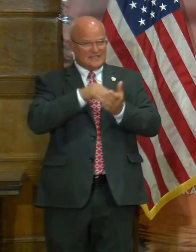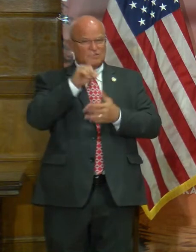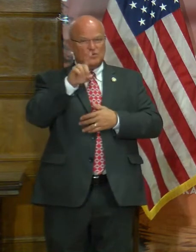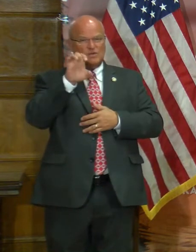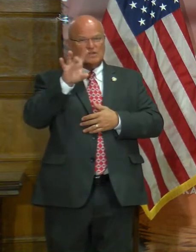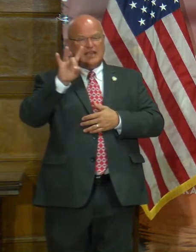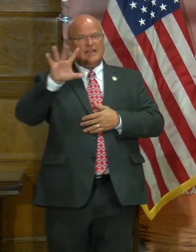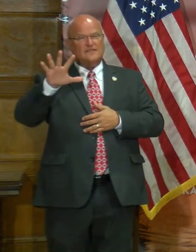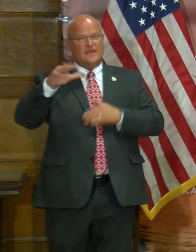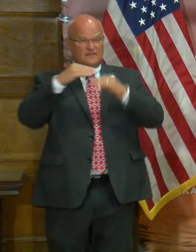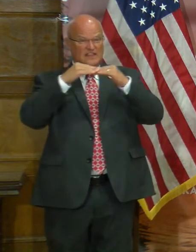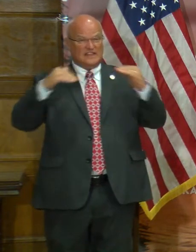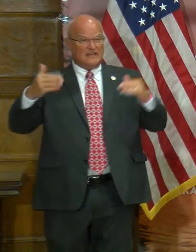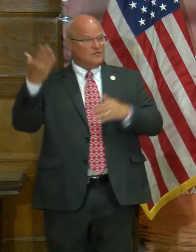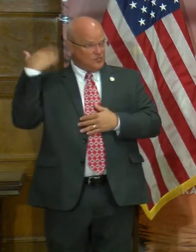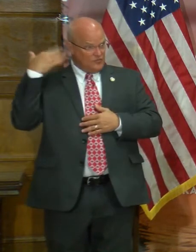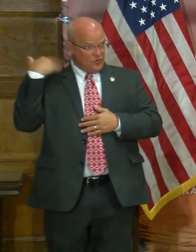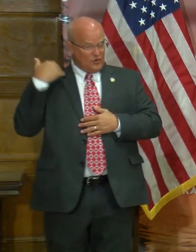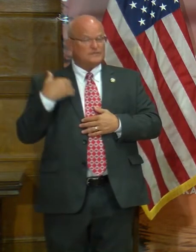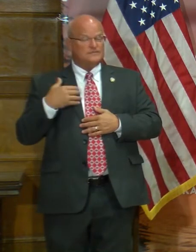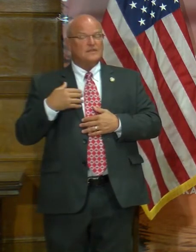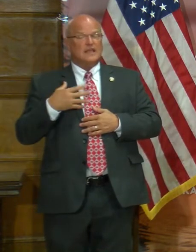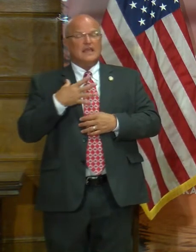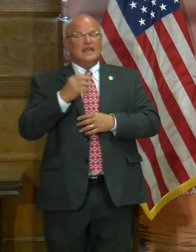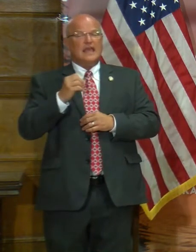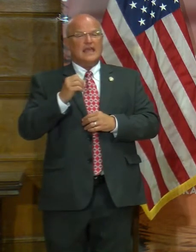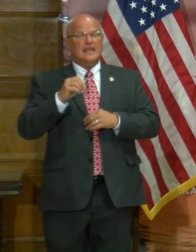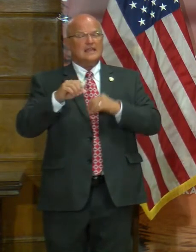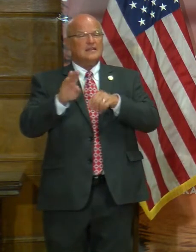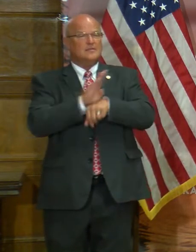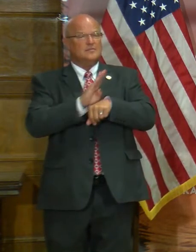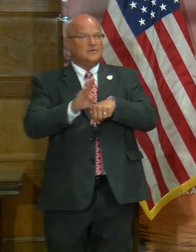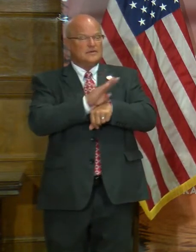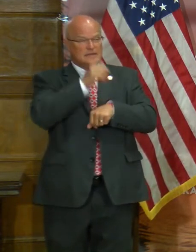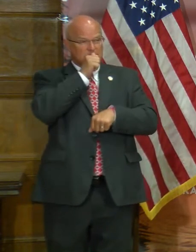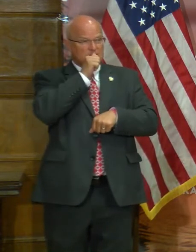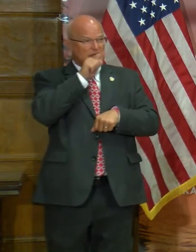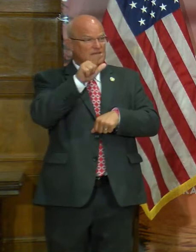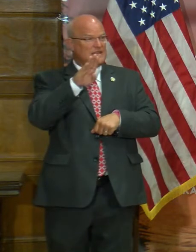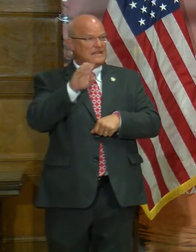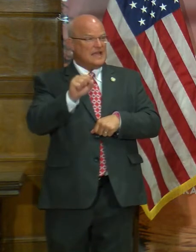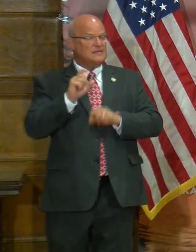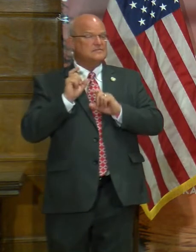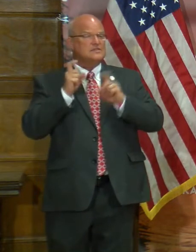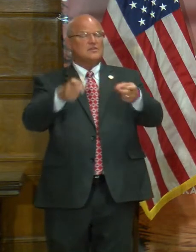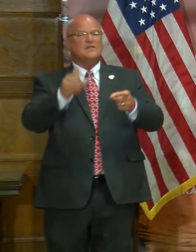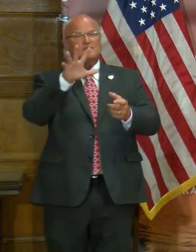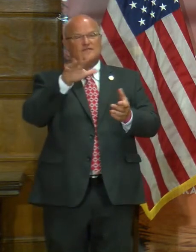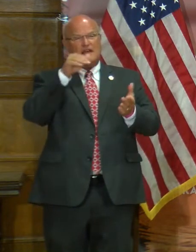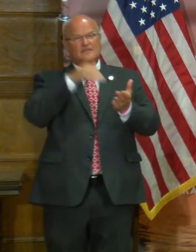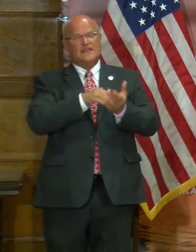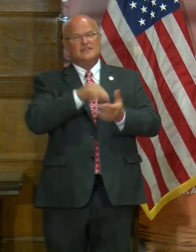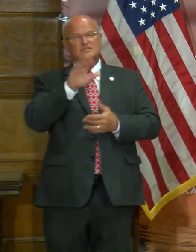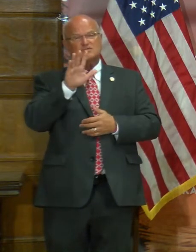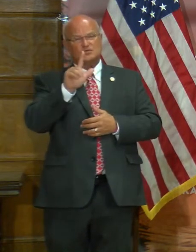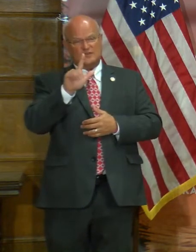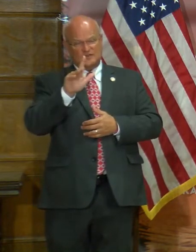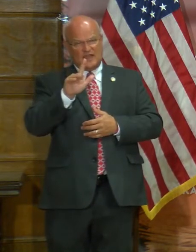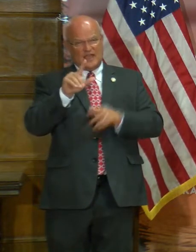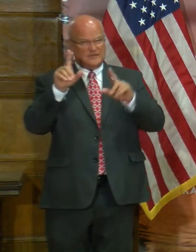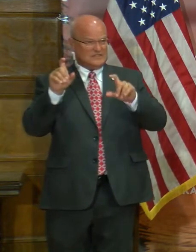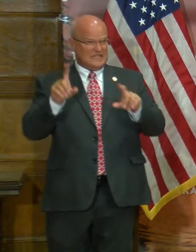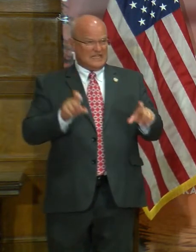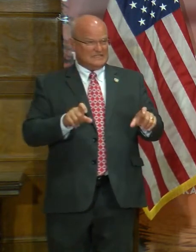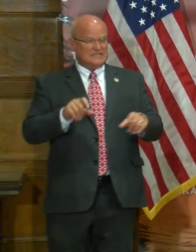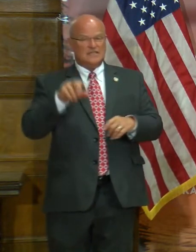18,885, which is at a level they were at before. Commercial and private laboratories contributed 5,025